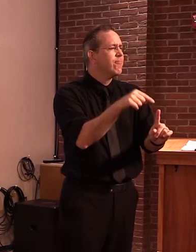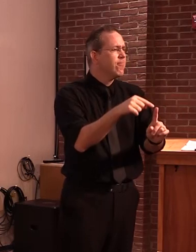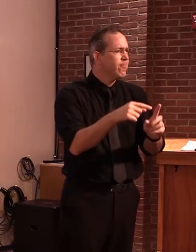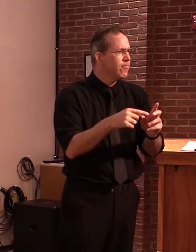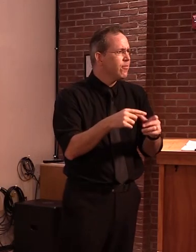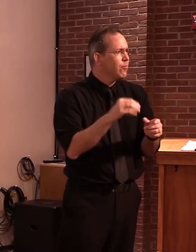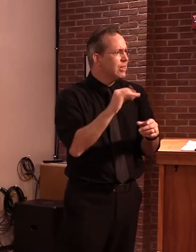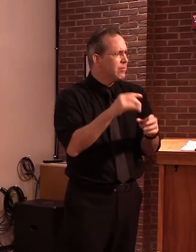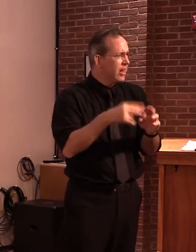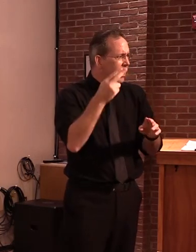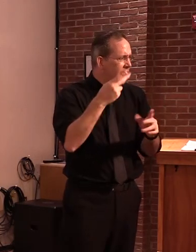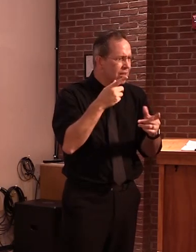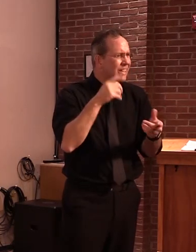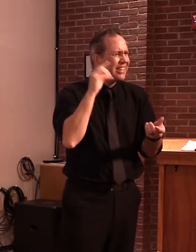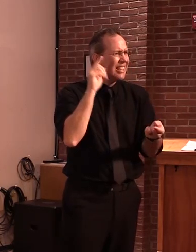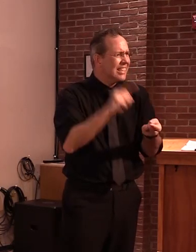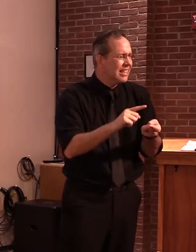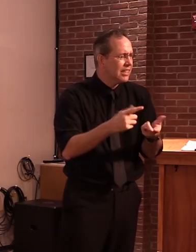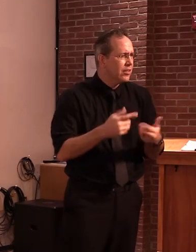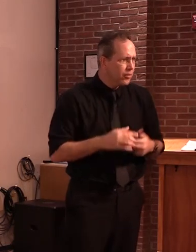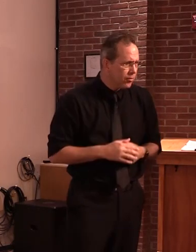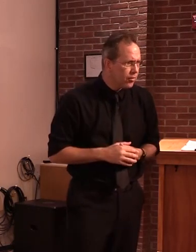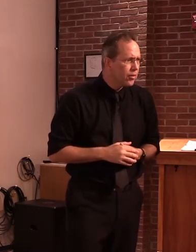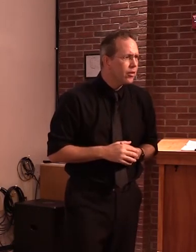a Marshall Project